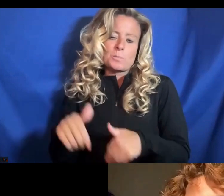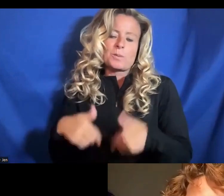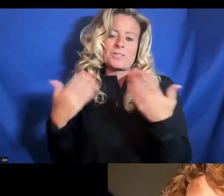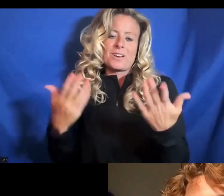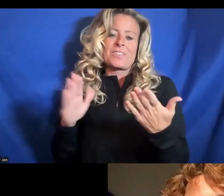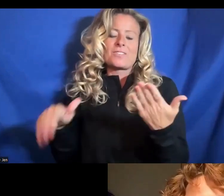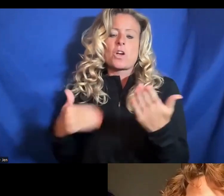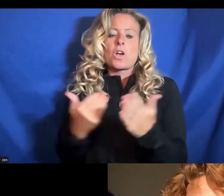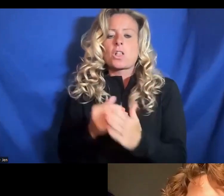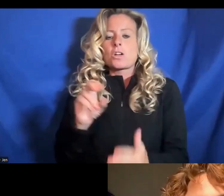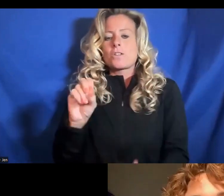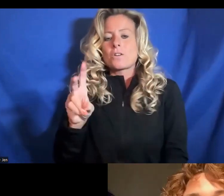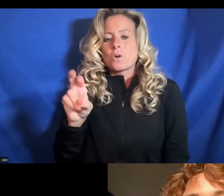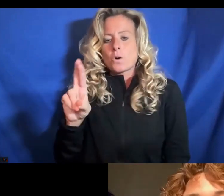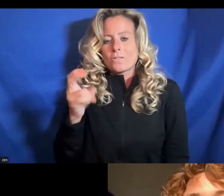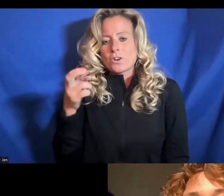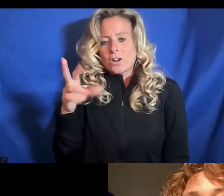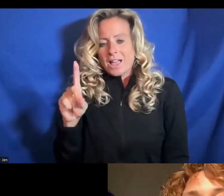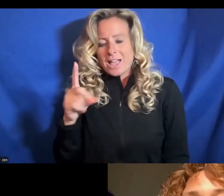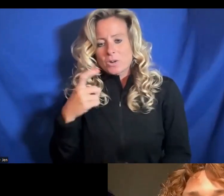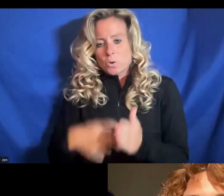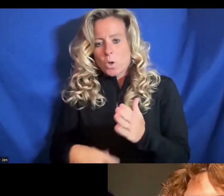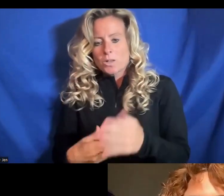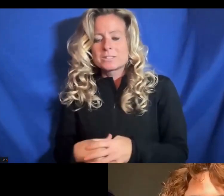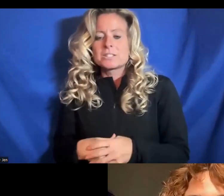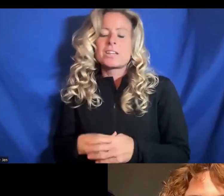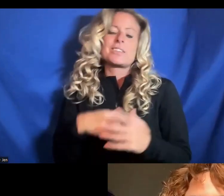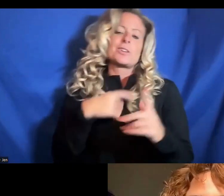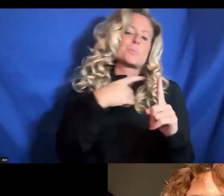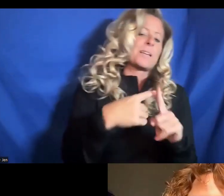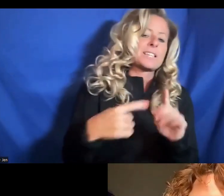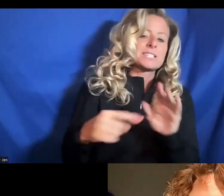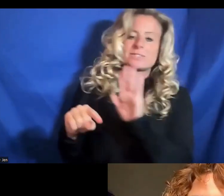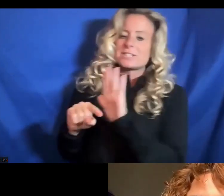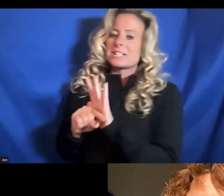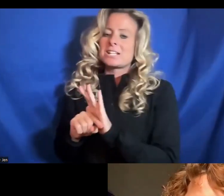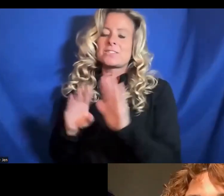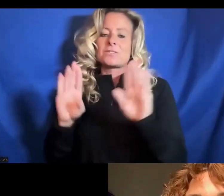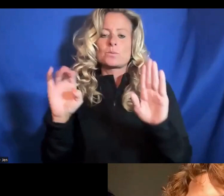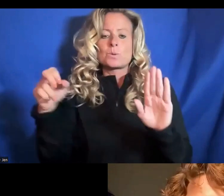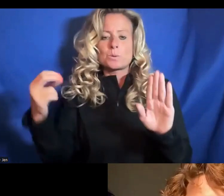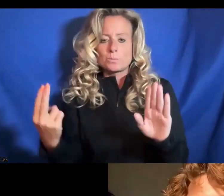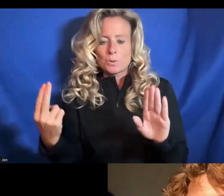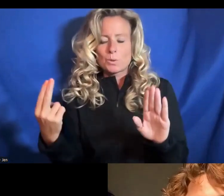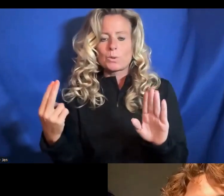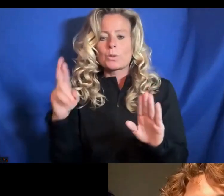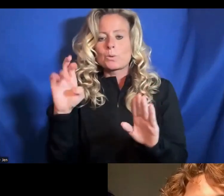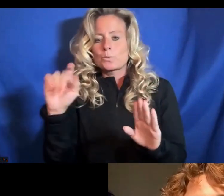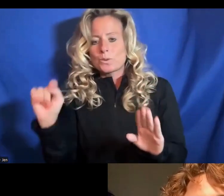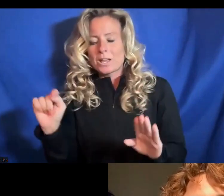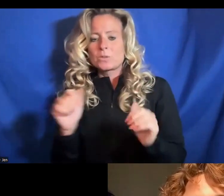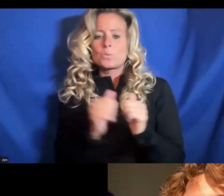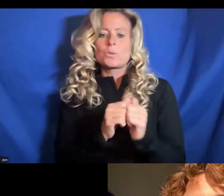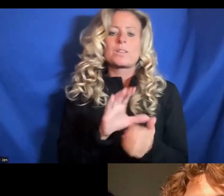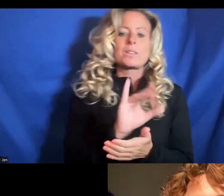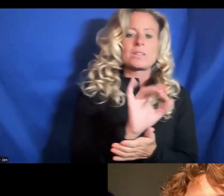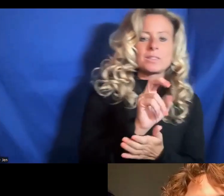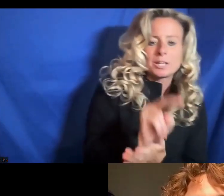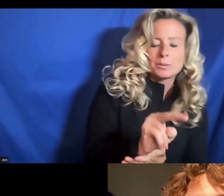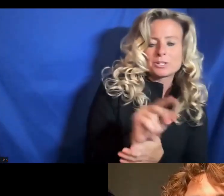of your overhead costs. There are pros and cons to booth rent versus commission.